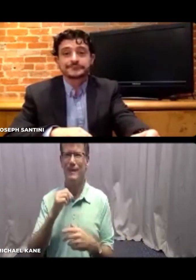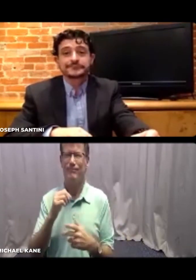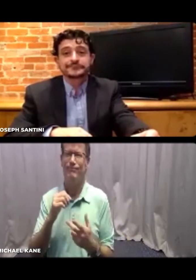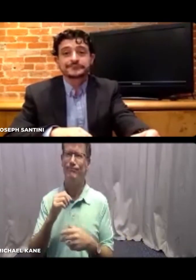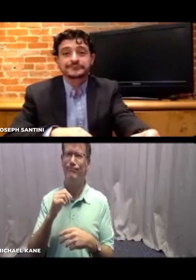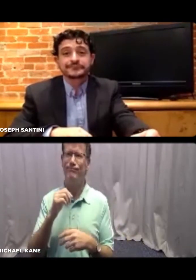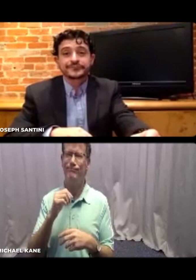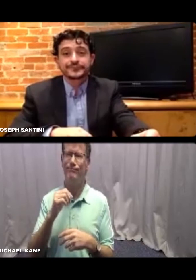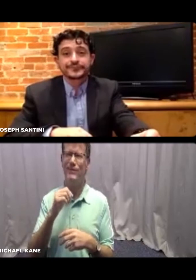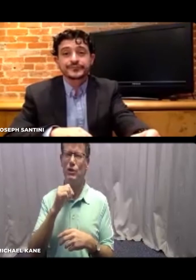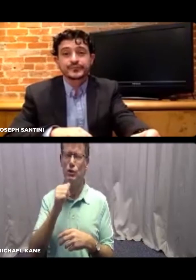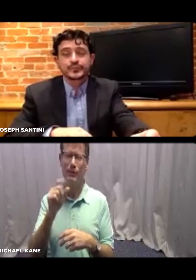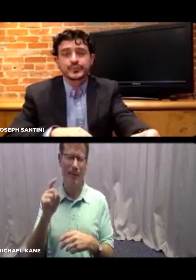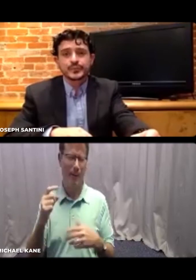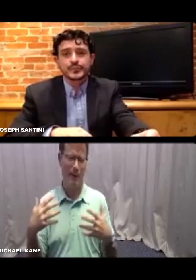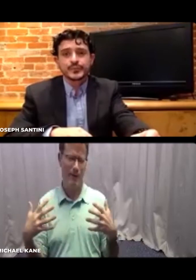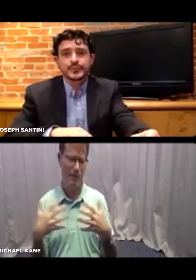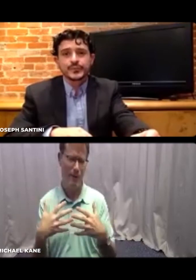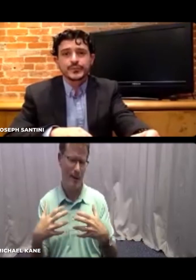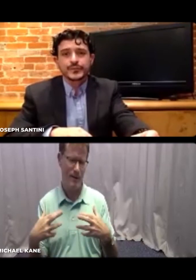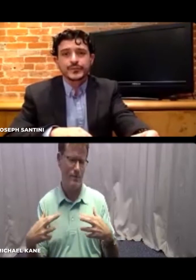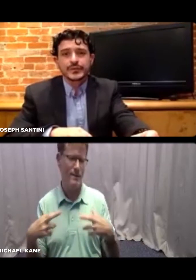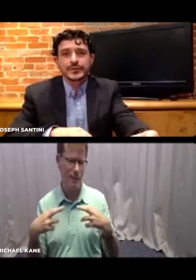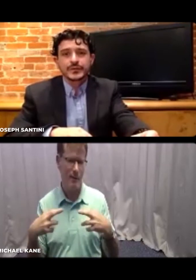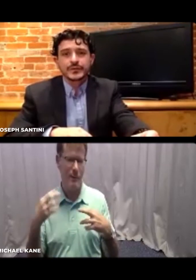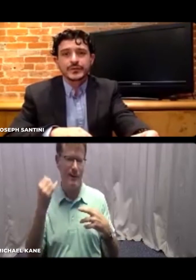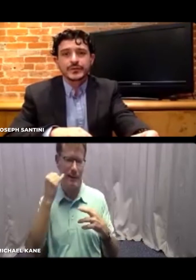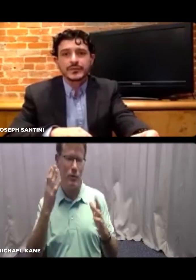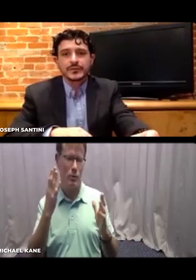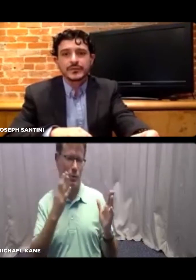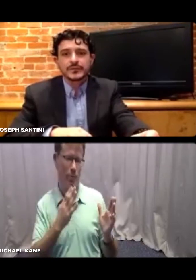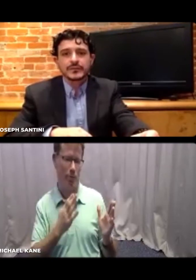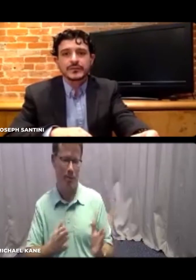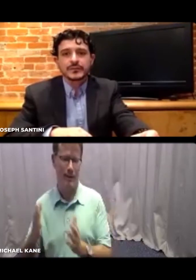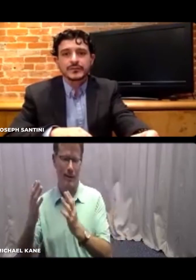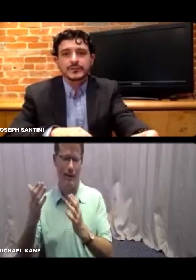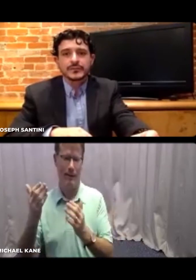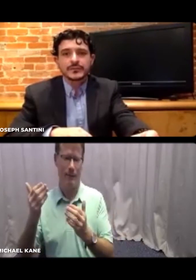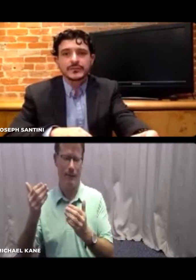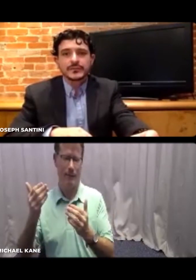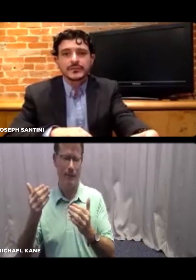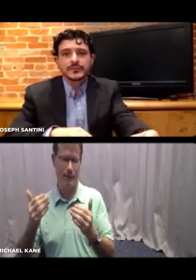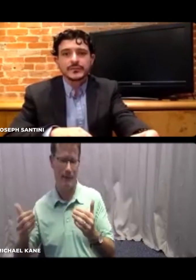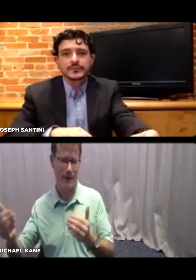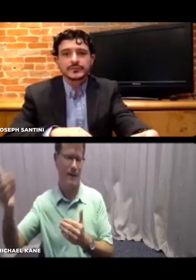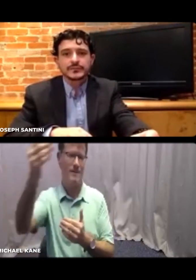And you shouldn't be afraid of retirement if you plan well in advance.